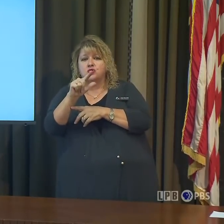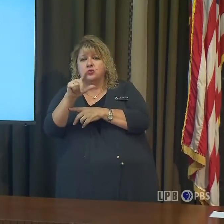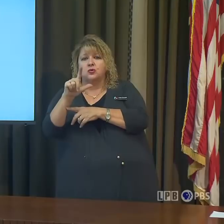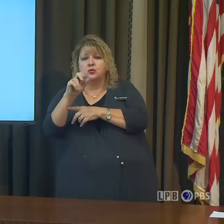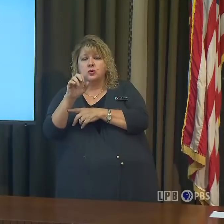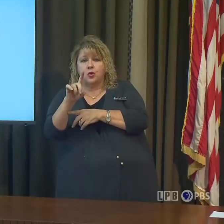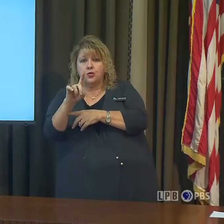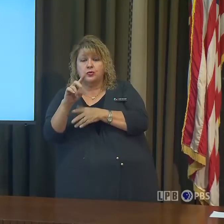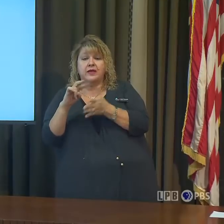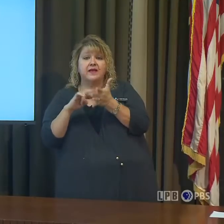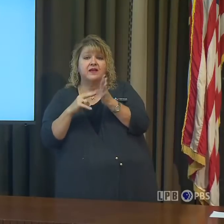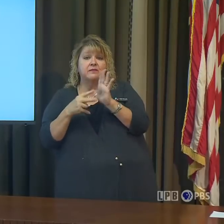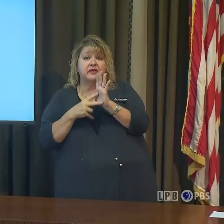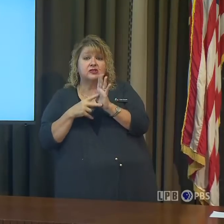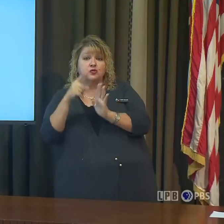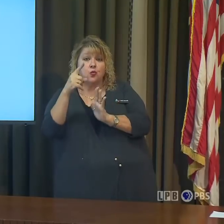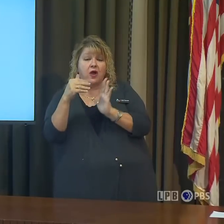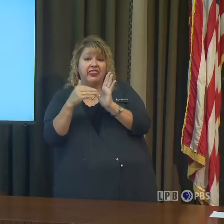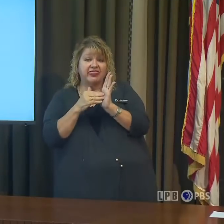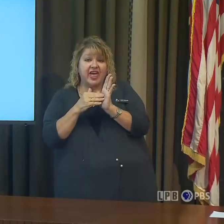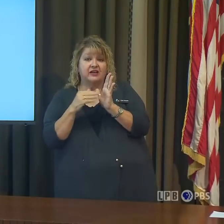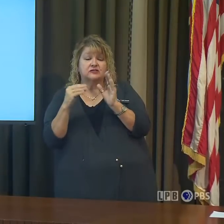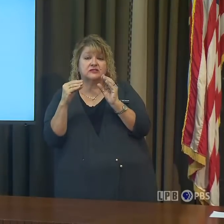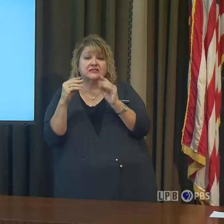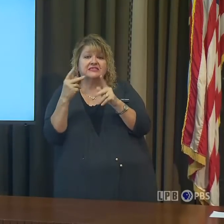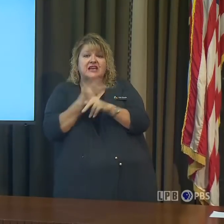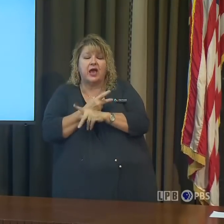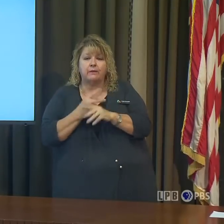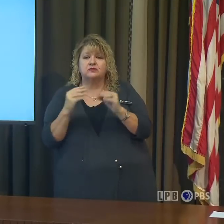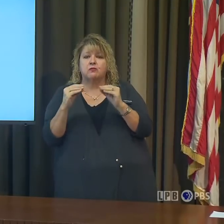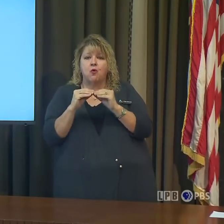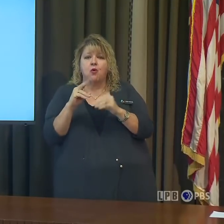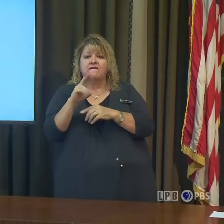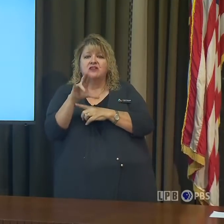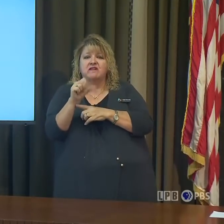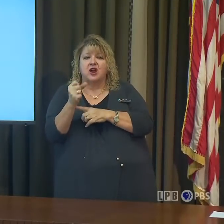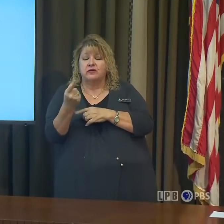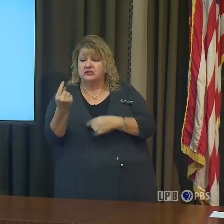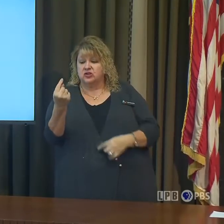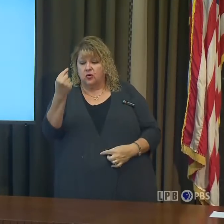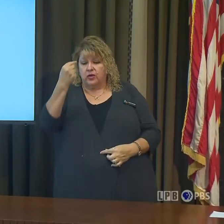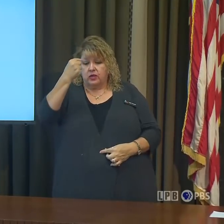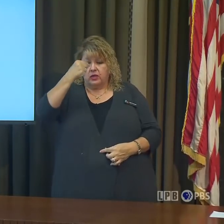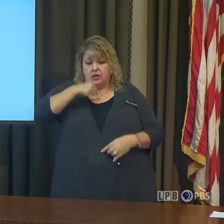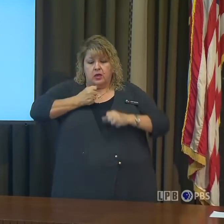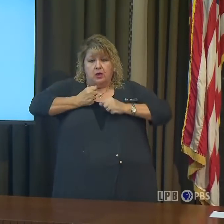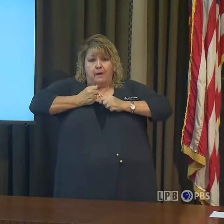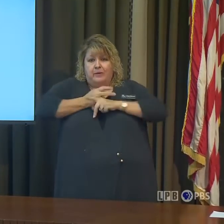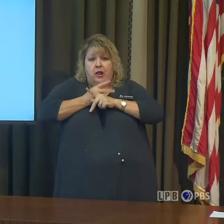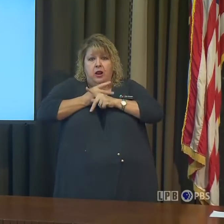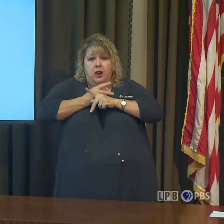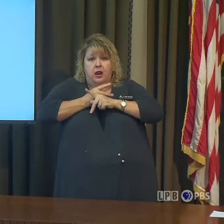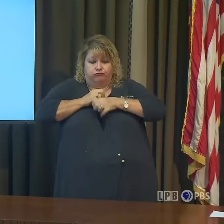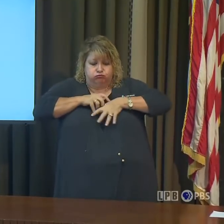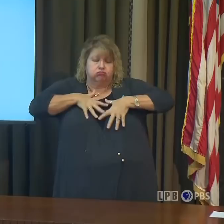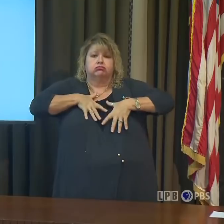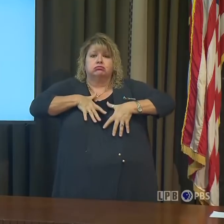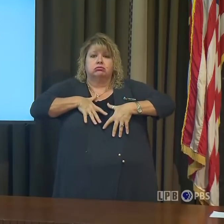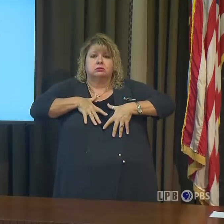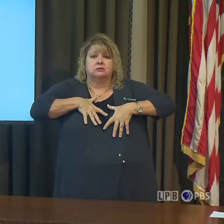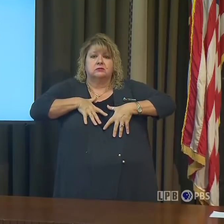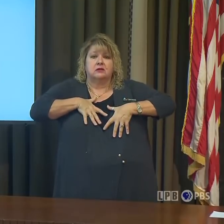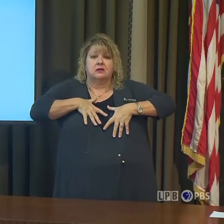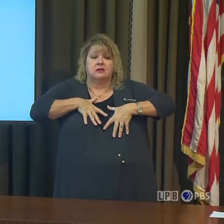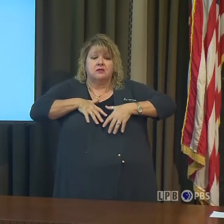means you have up to 1,000 times more of the virus in your body. That likely explains why it's so transmissible, why it's spreading